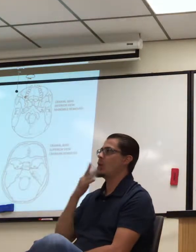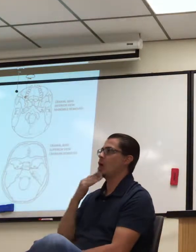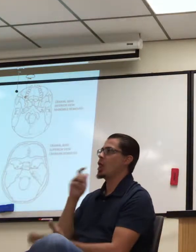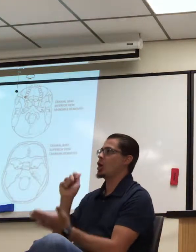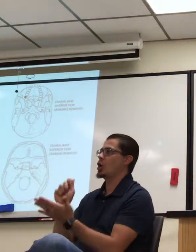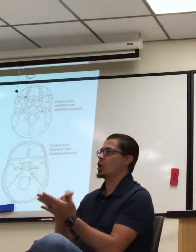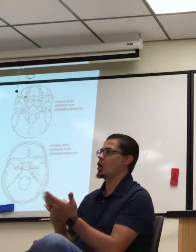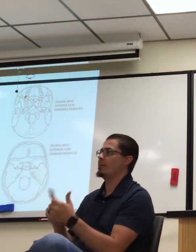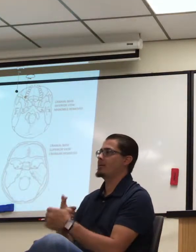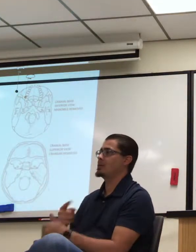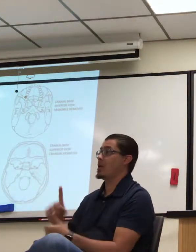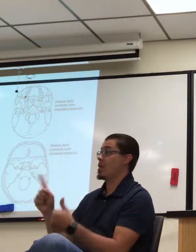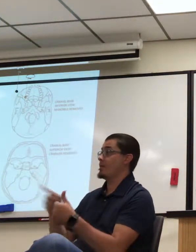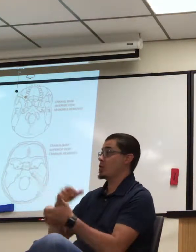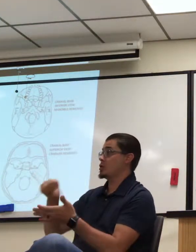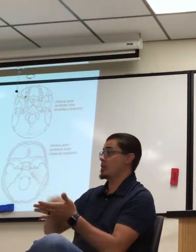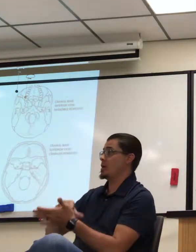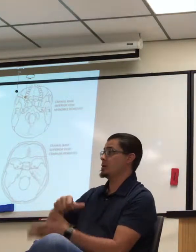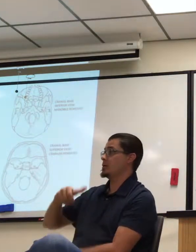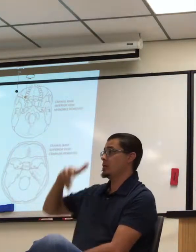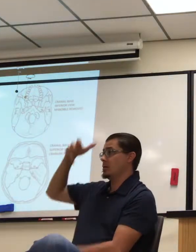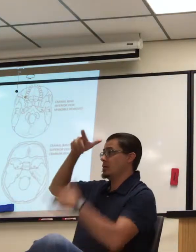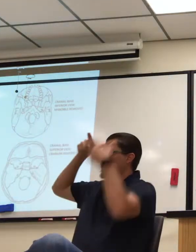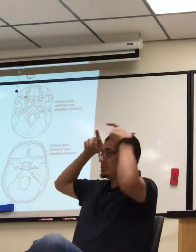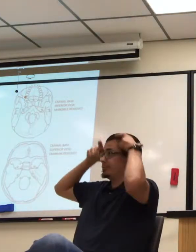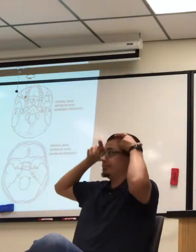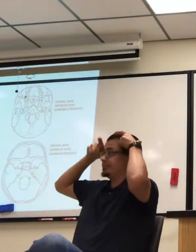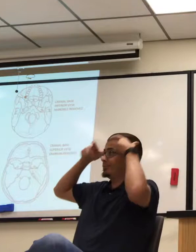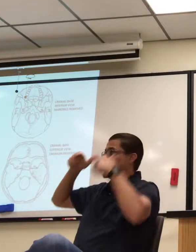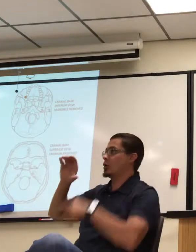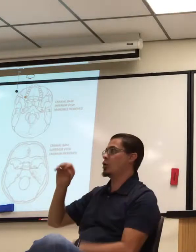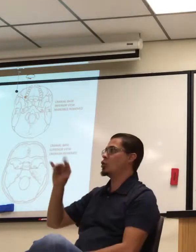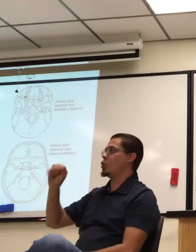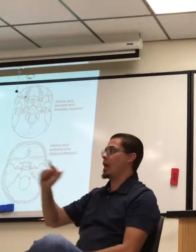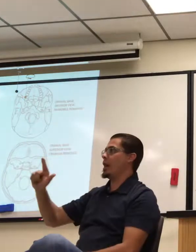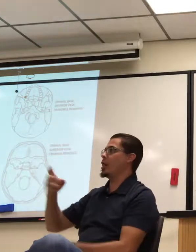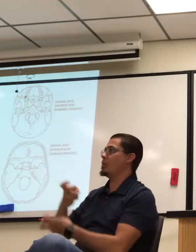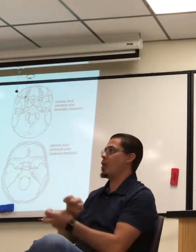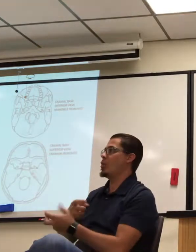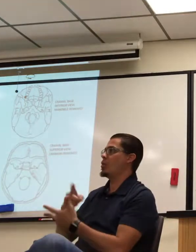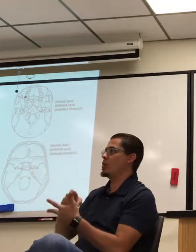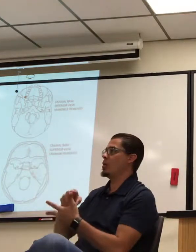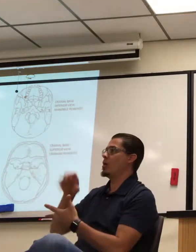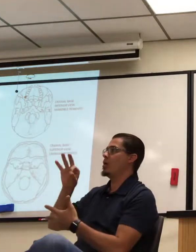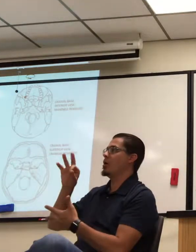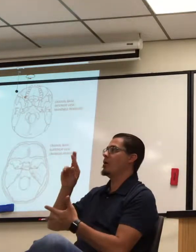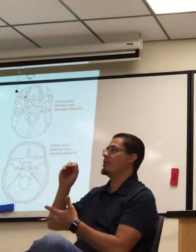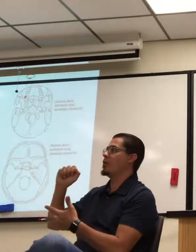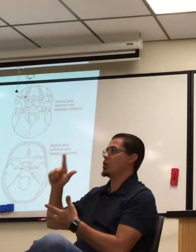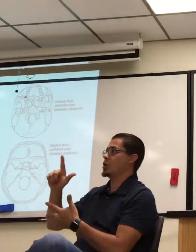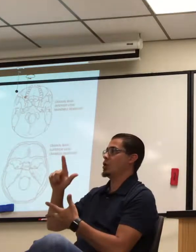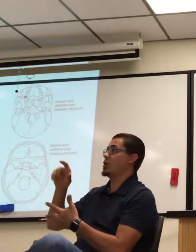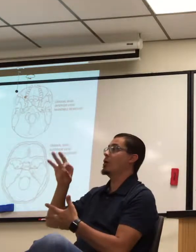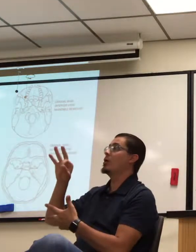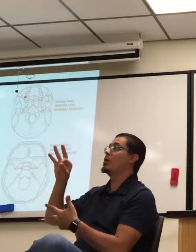So on the first page of the study guide, we got the cranial bones. I guess I'll just write them again. Frontal, parietal.